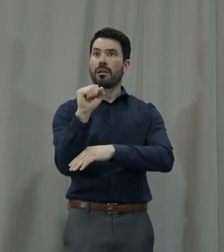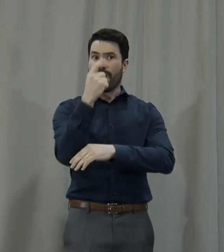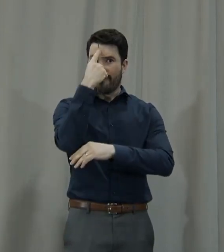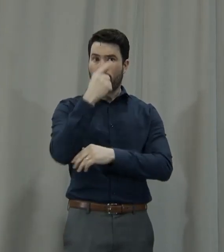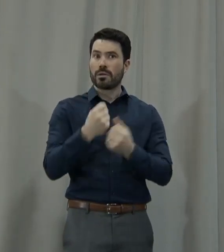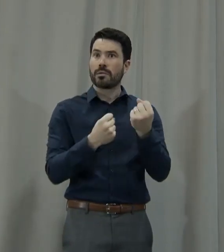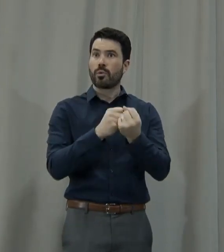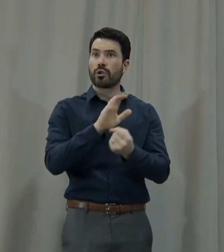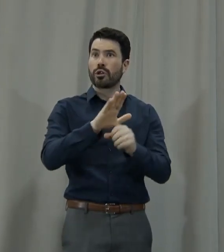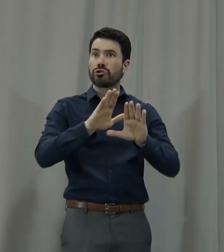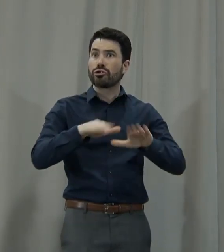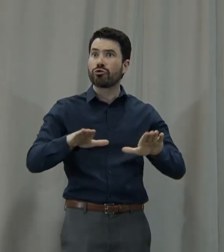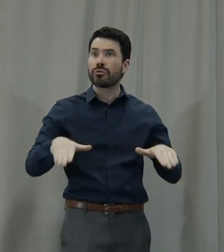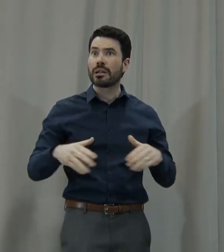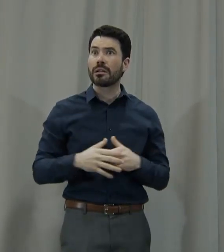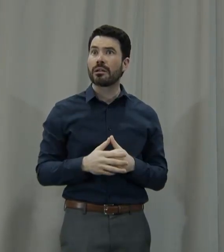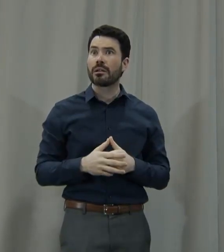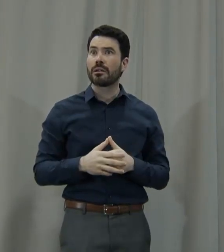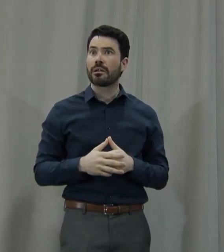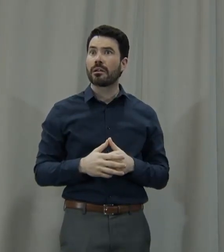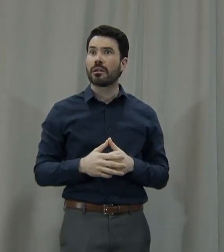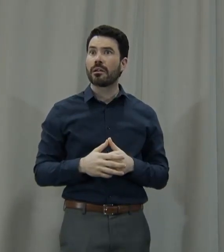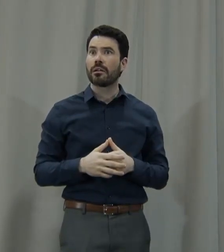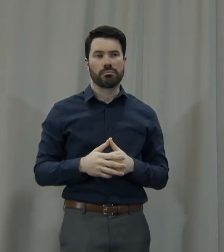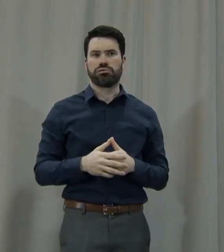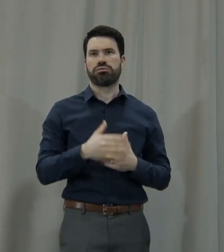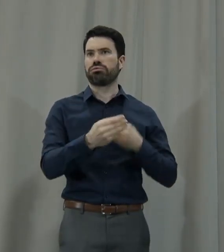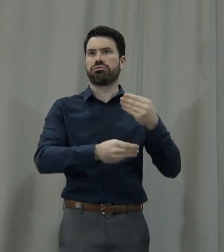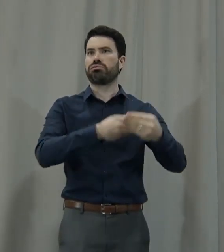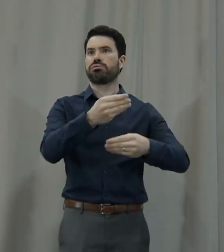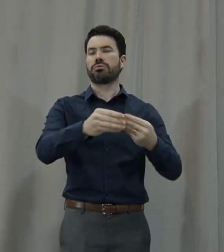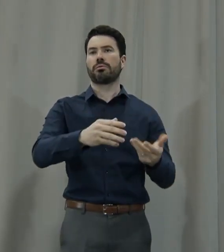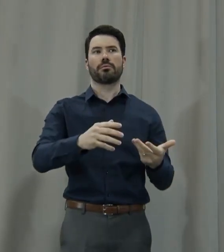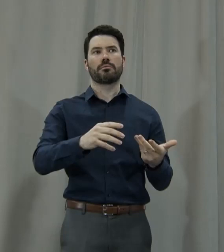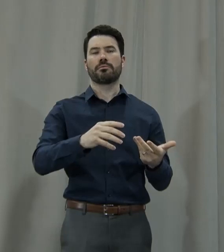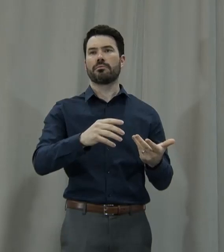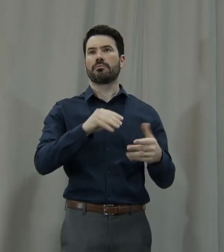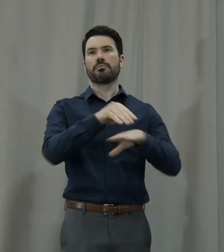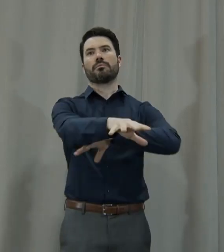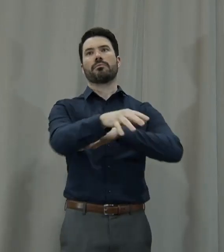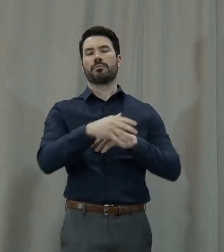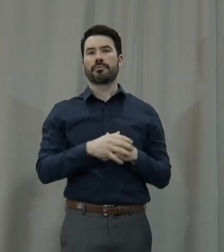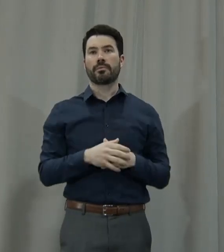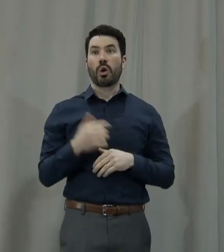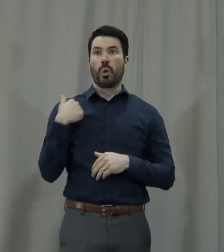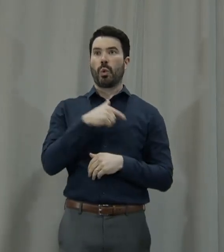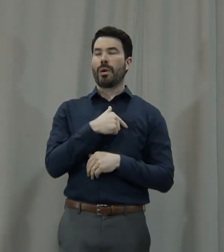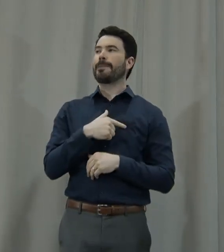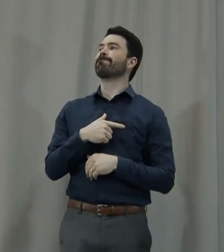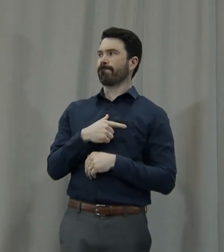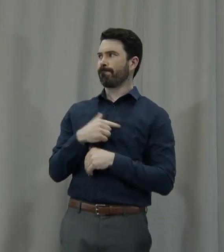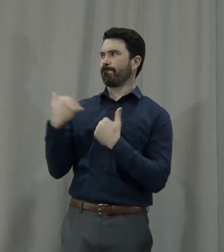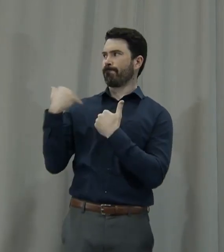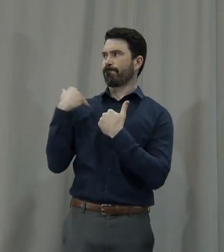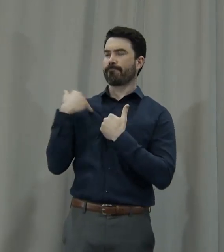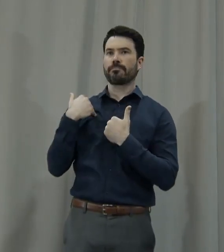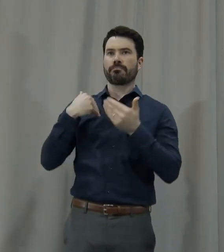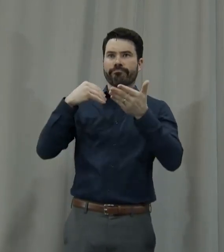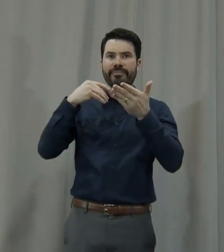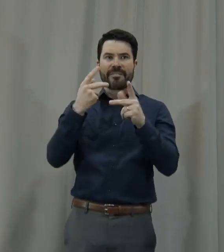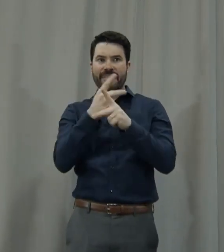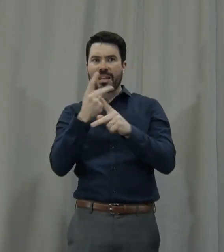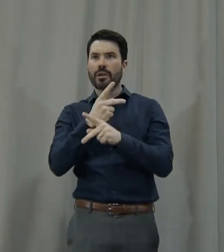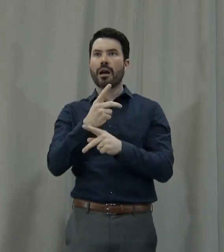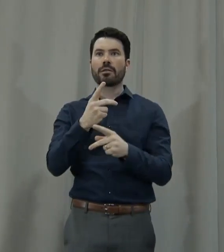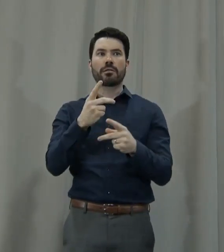come. We were charged with increasing transparency in reporting data, removing barriers